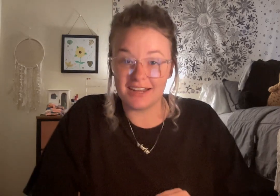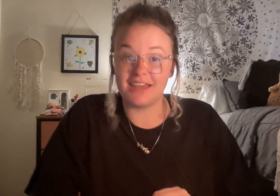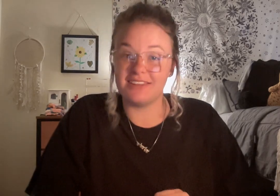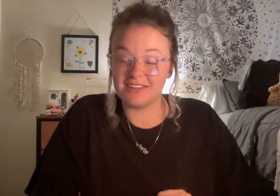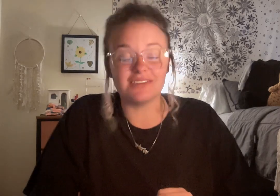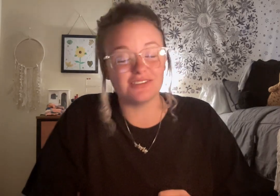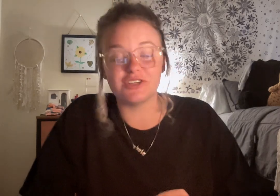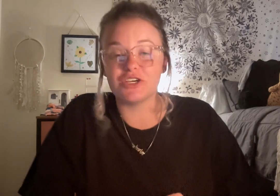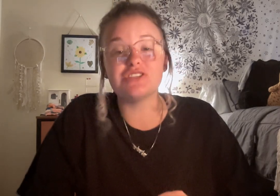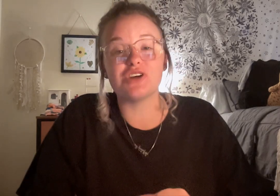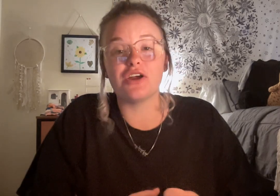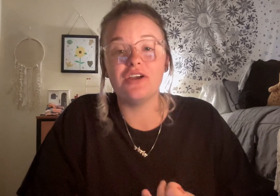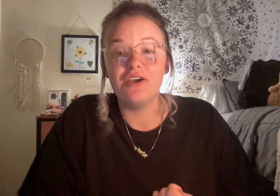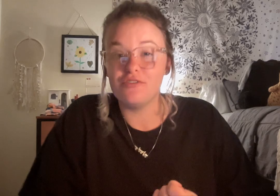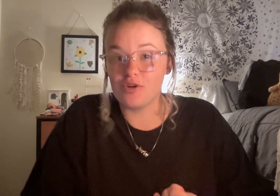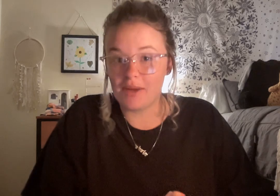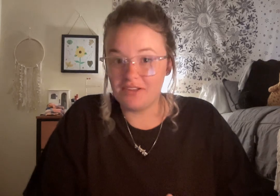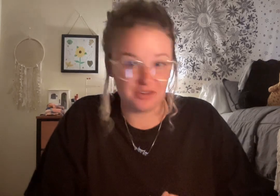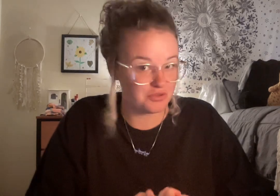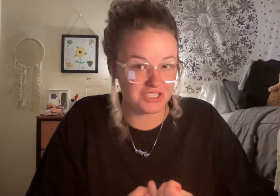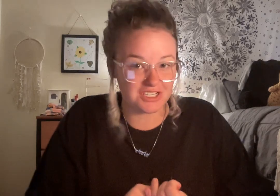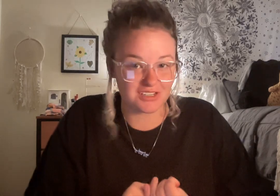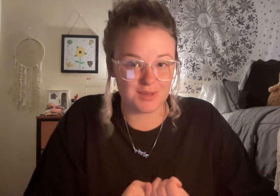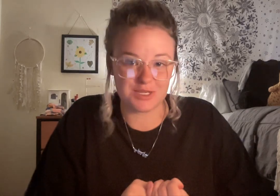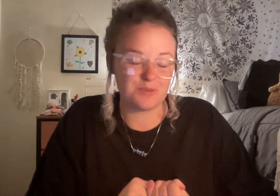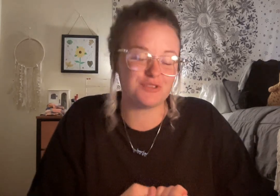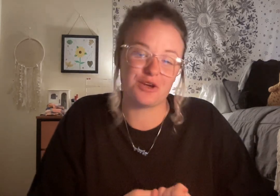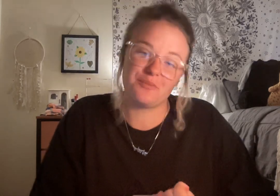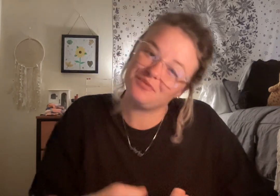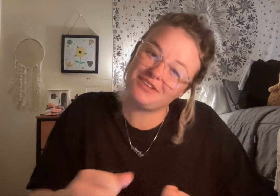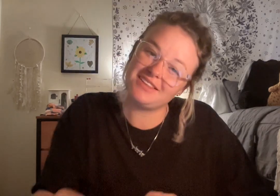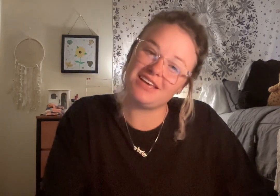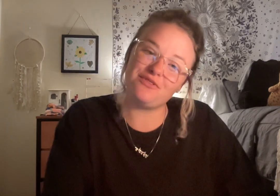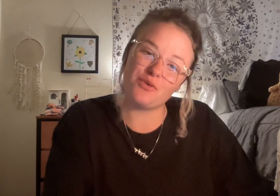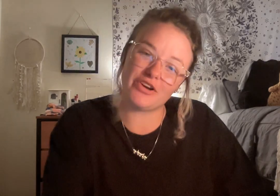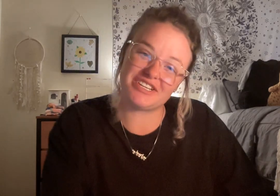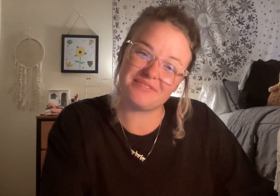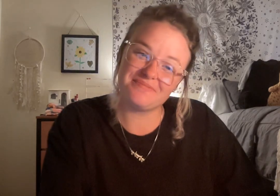And I think this is a good start for my clinical teaching next semester. So thank you for watching.